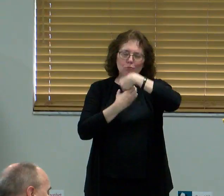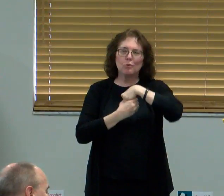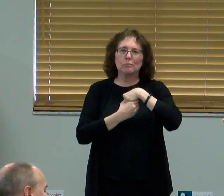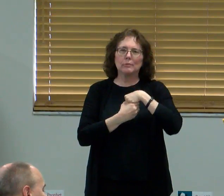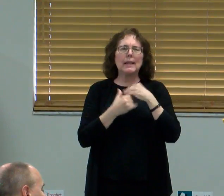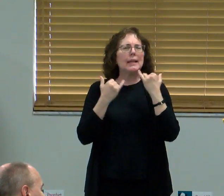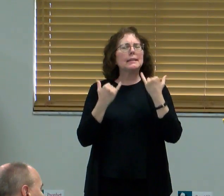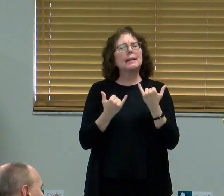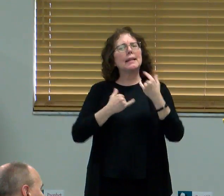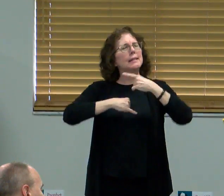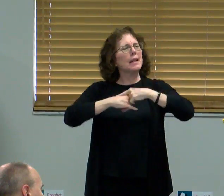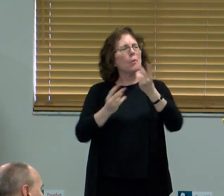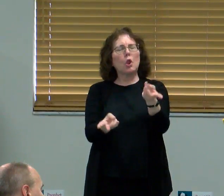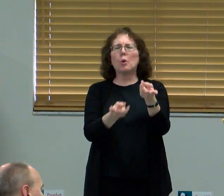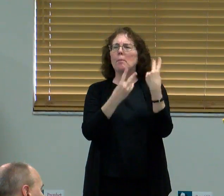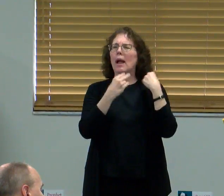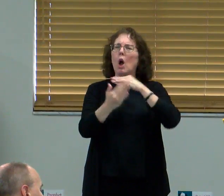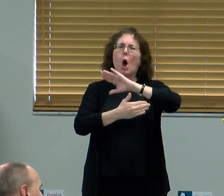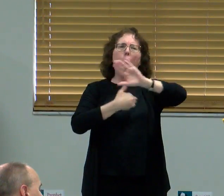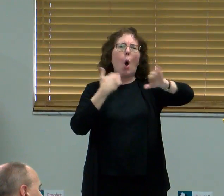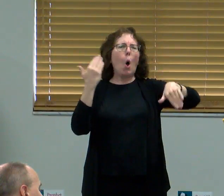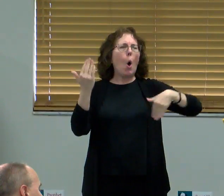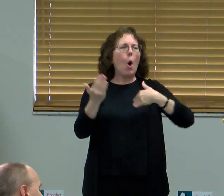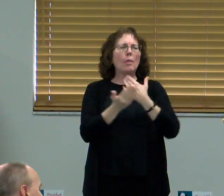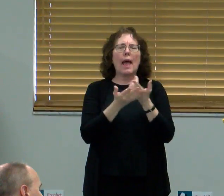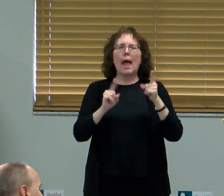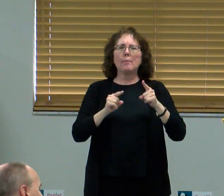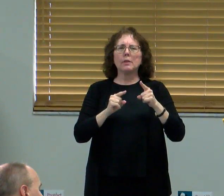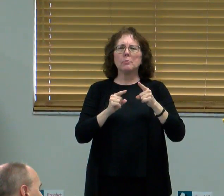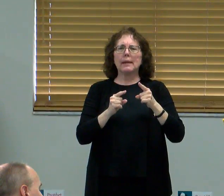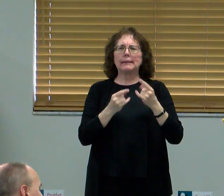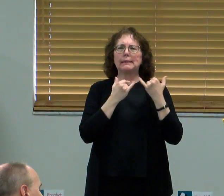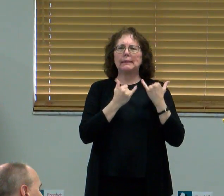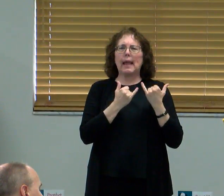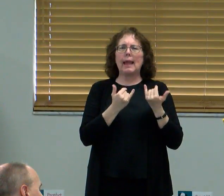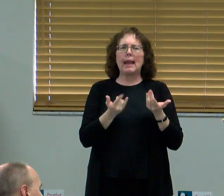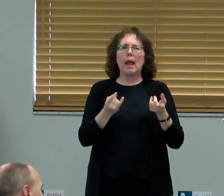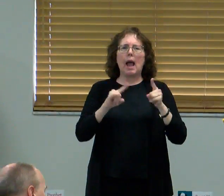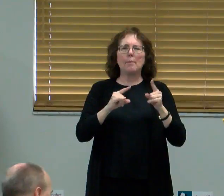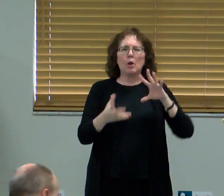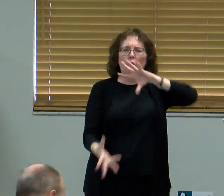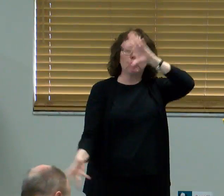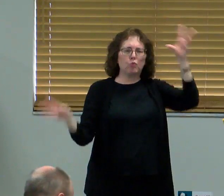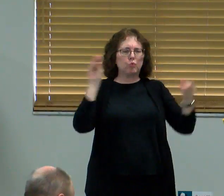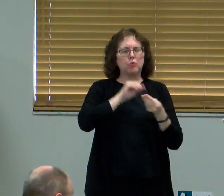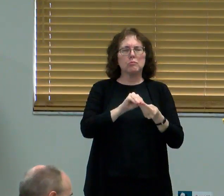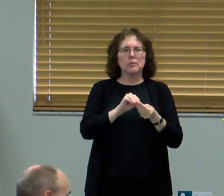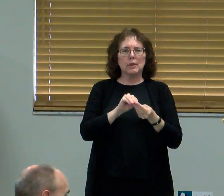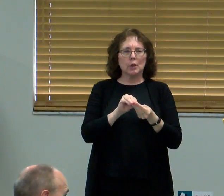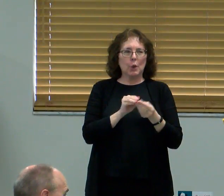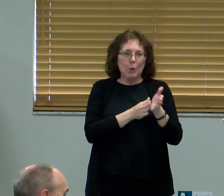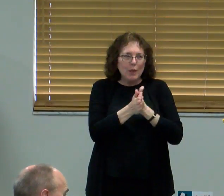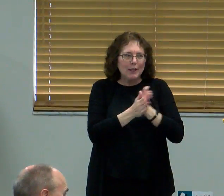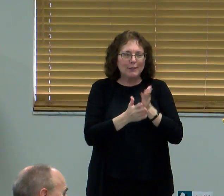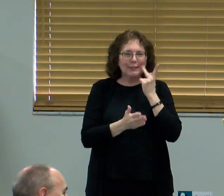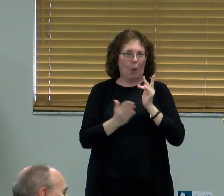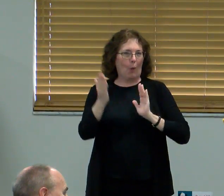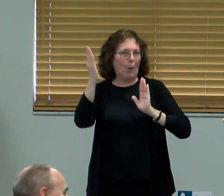time when we look back to all that has gone into making this day a reality and look forward to the hopes